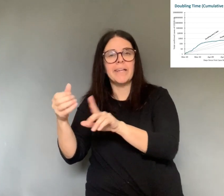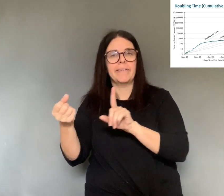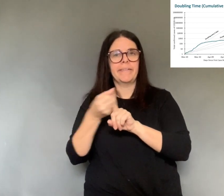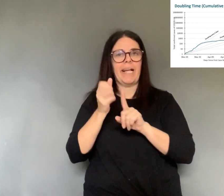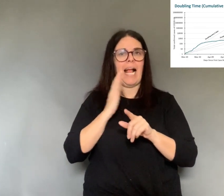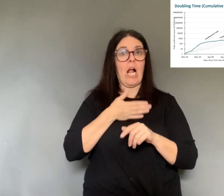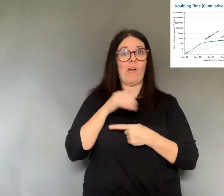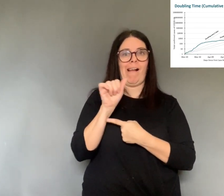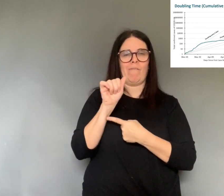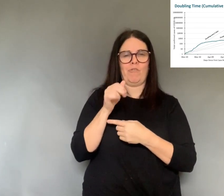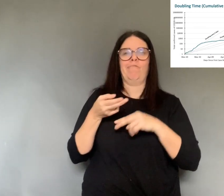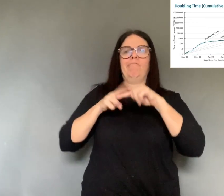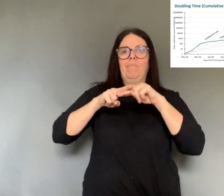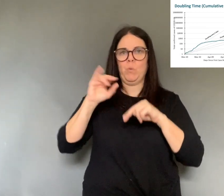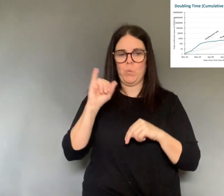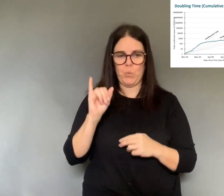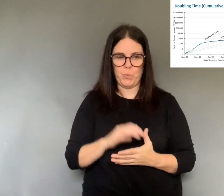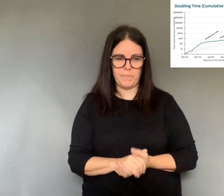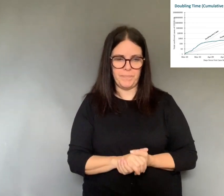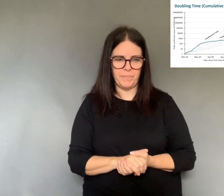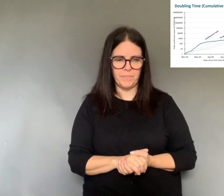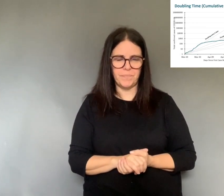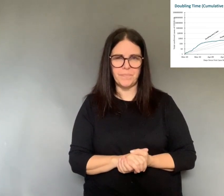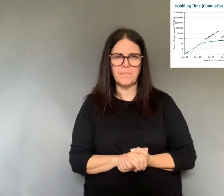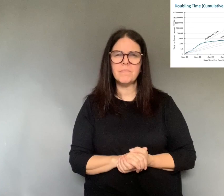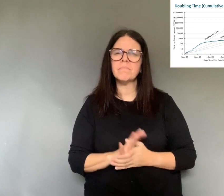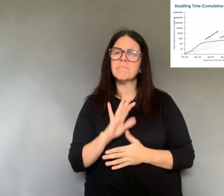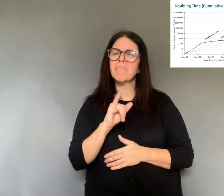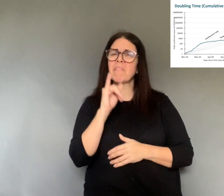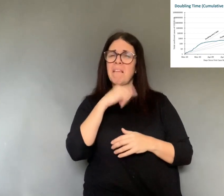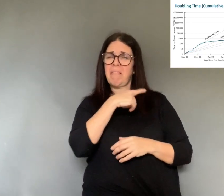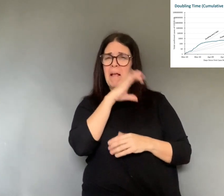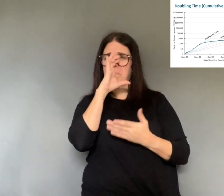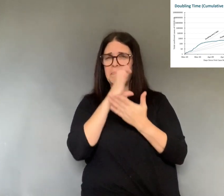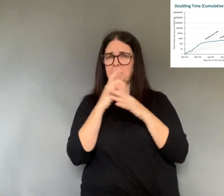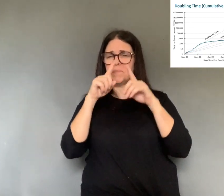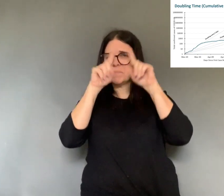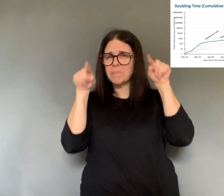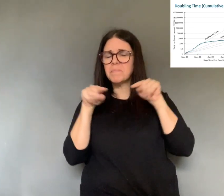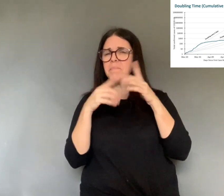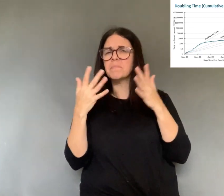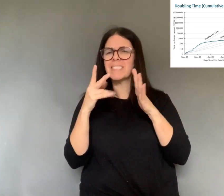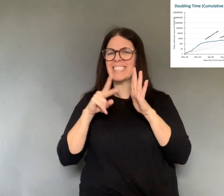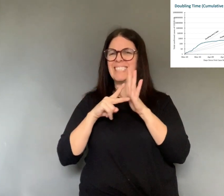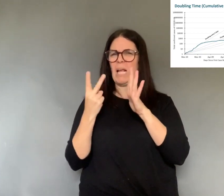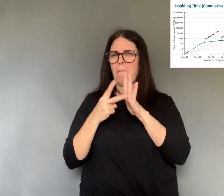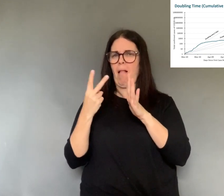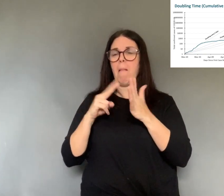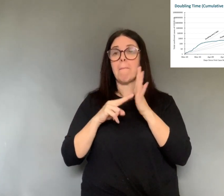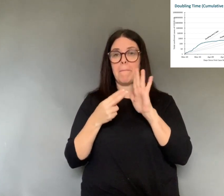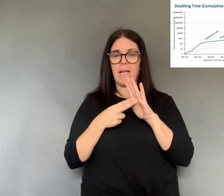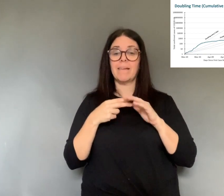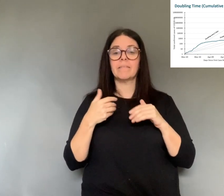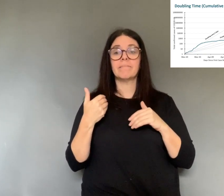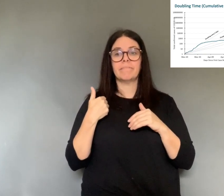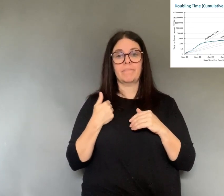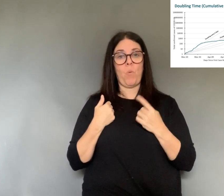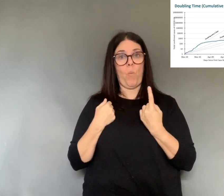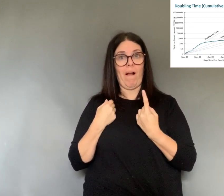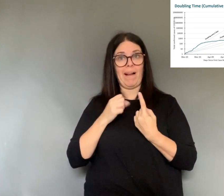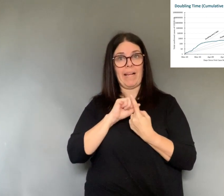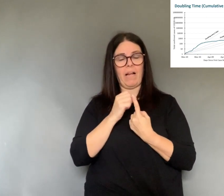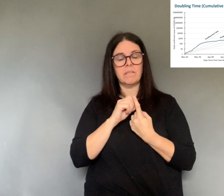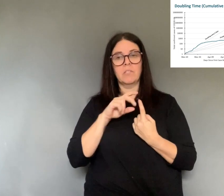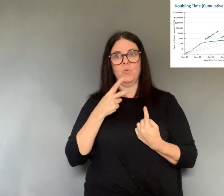So the doubling time tell us how many days it will take to see twice as many COVID-19 cases in our region. It tells us